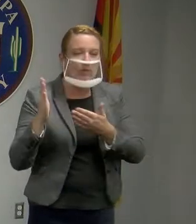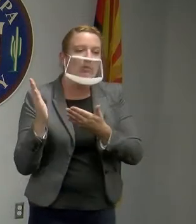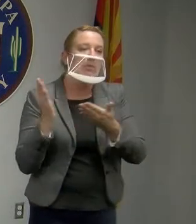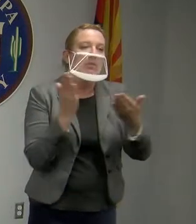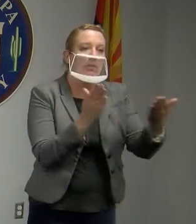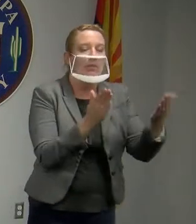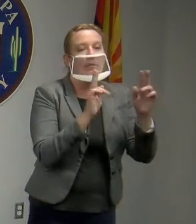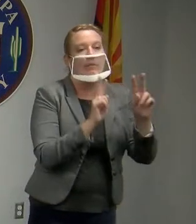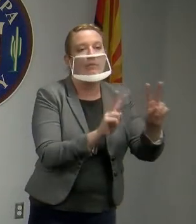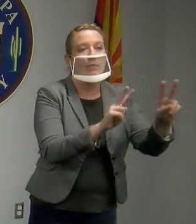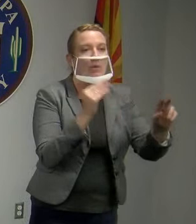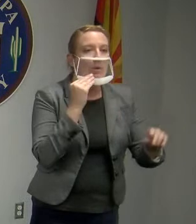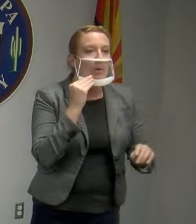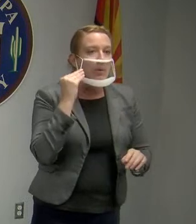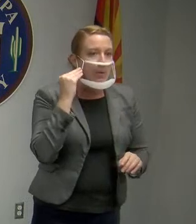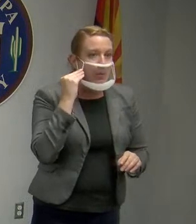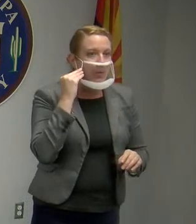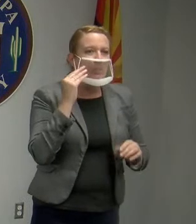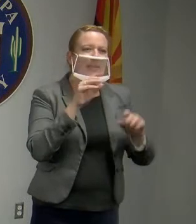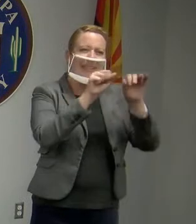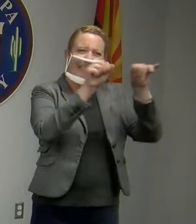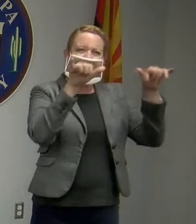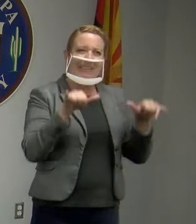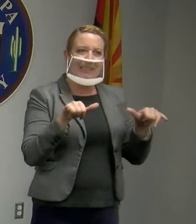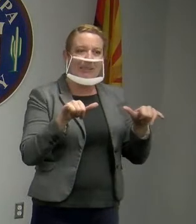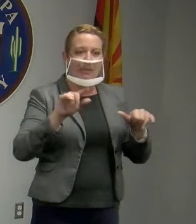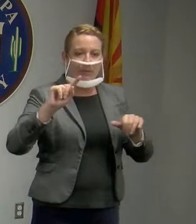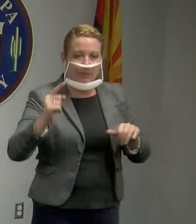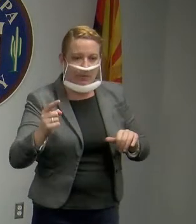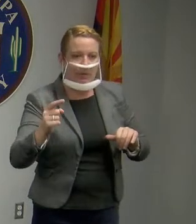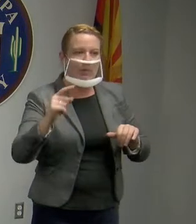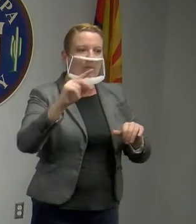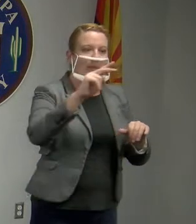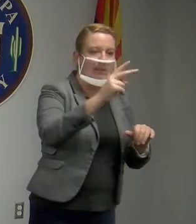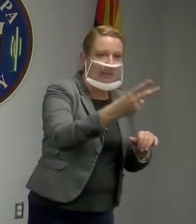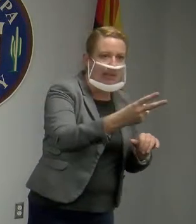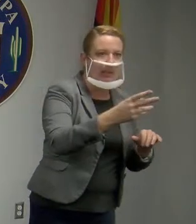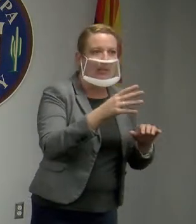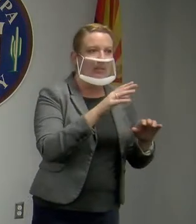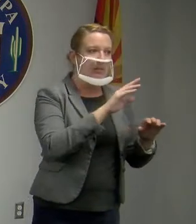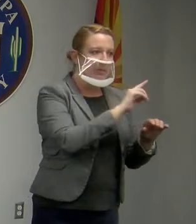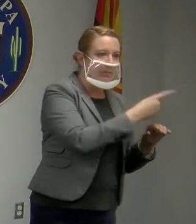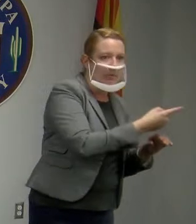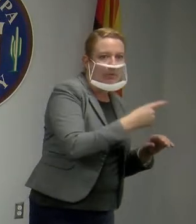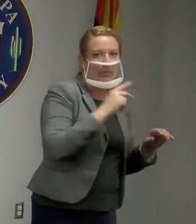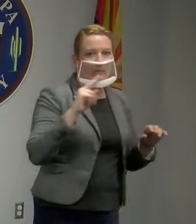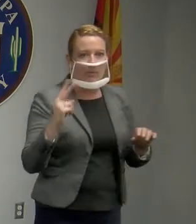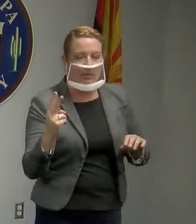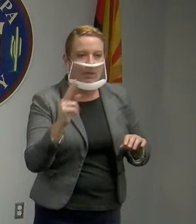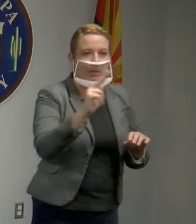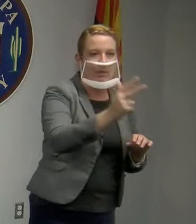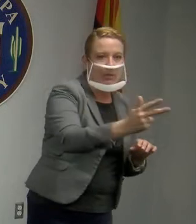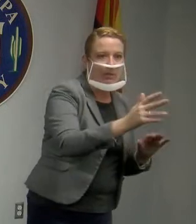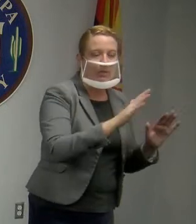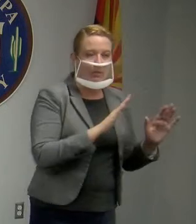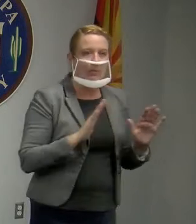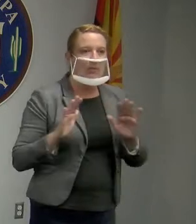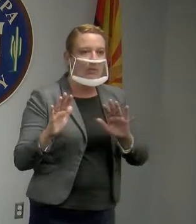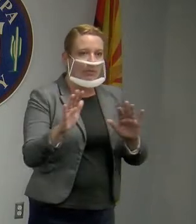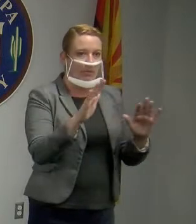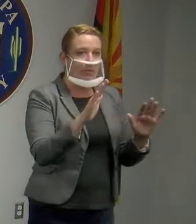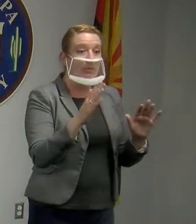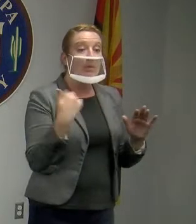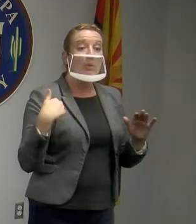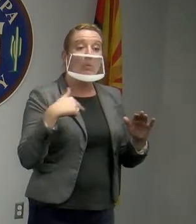that this entire system is working properly. Yesterday, because we hit that surge capacity, multiple phone calls were made